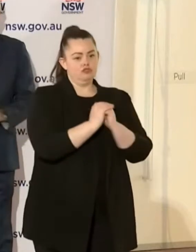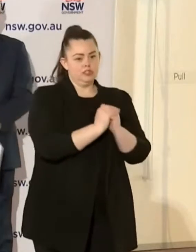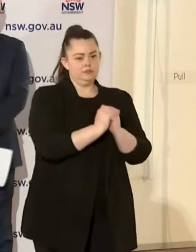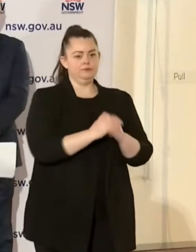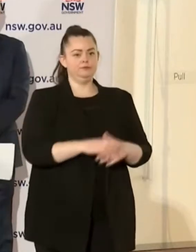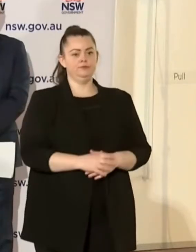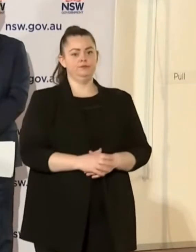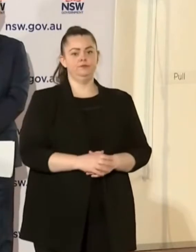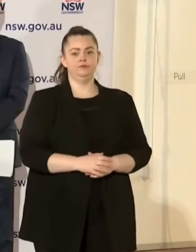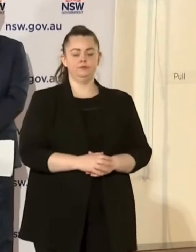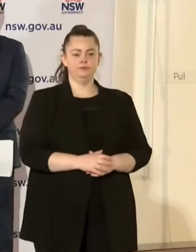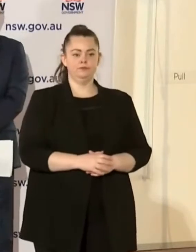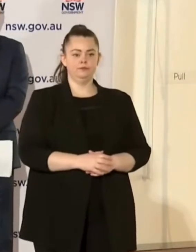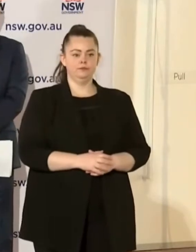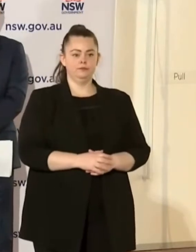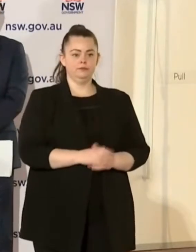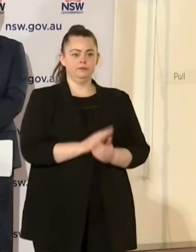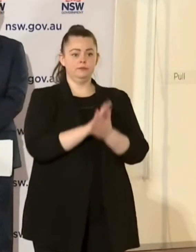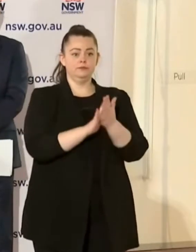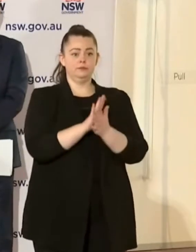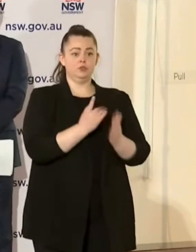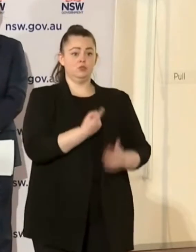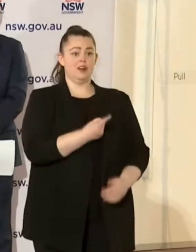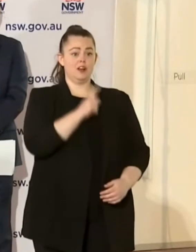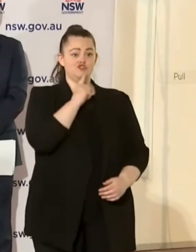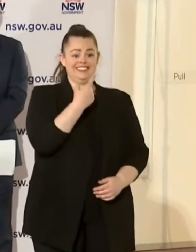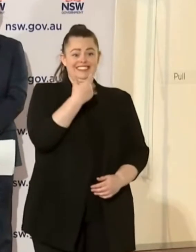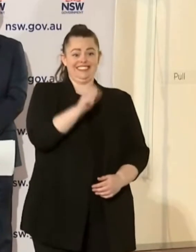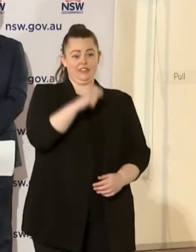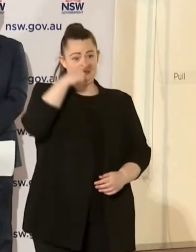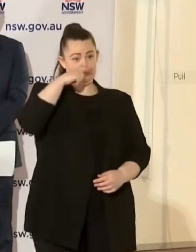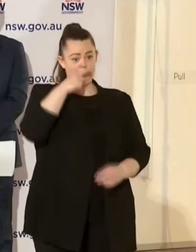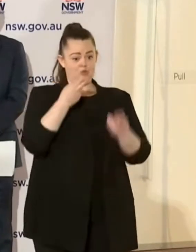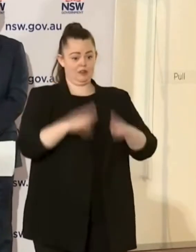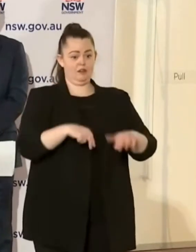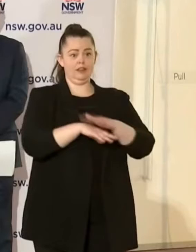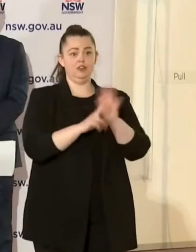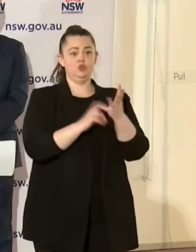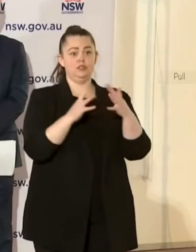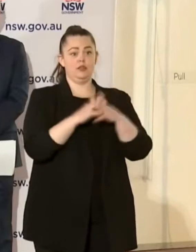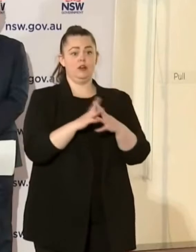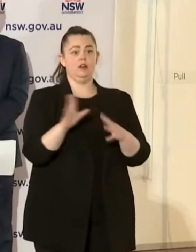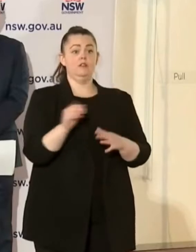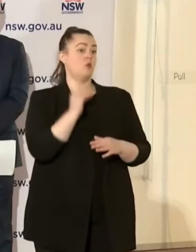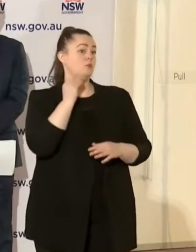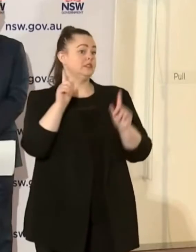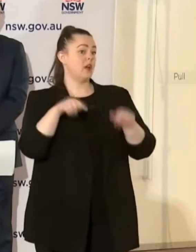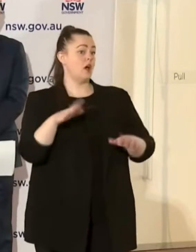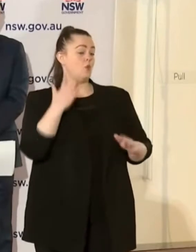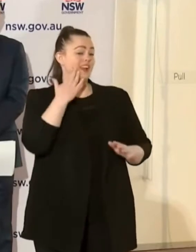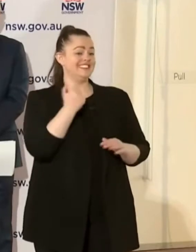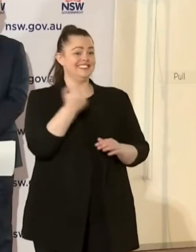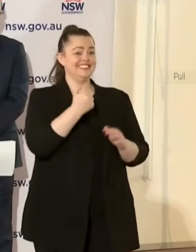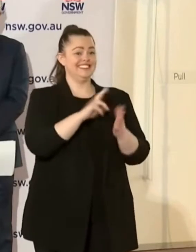who died. There have now been 170 COVID-related deaths in New South Wales since the 16th of June